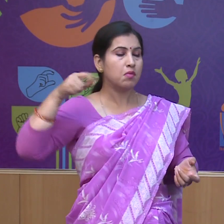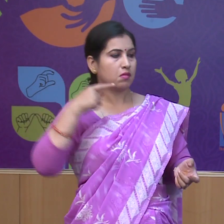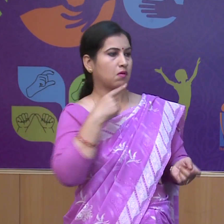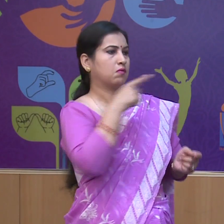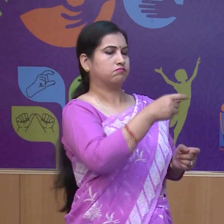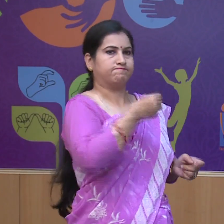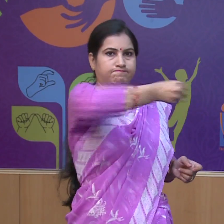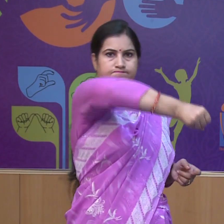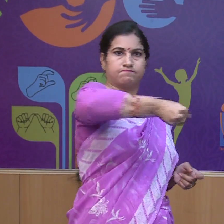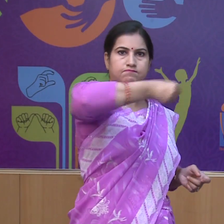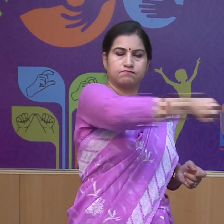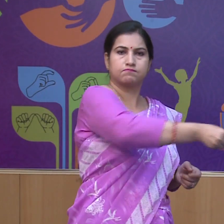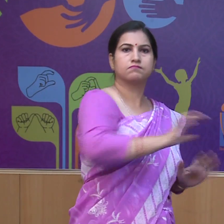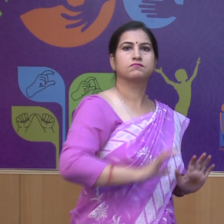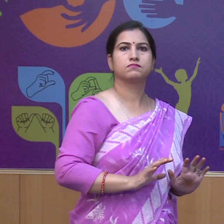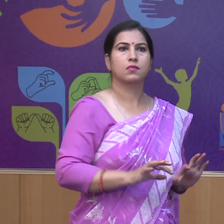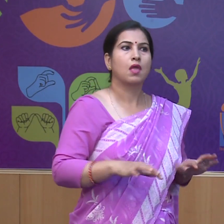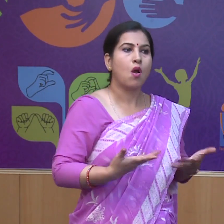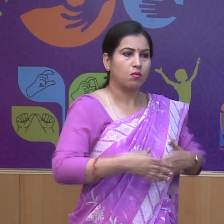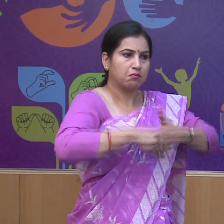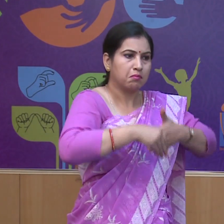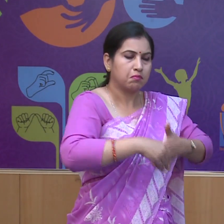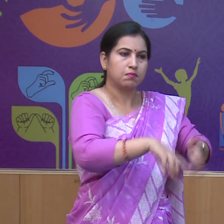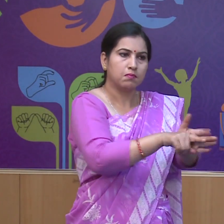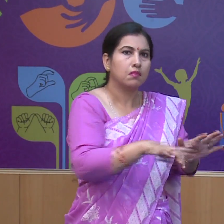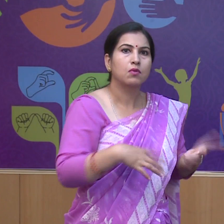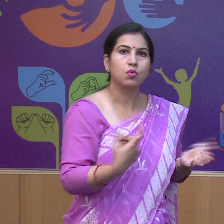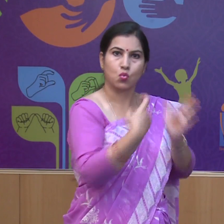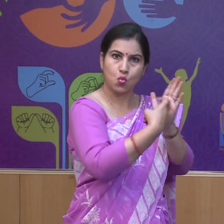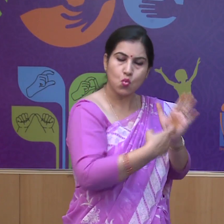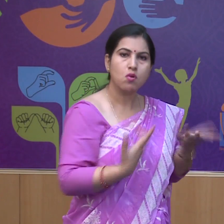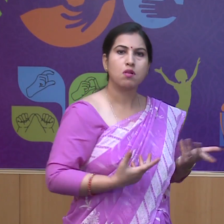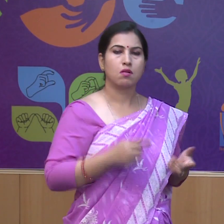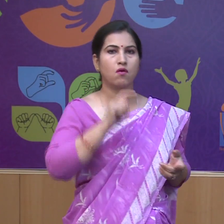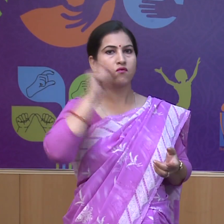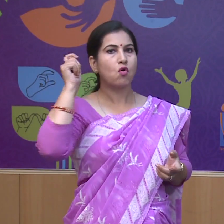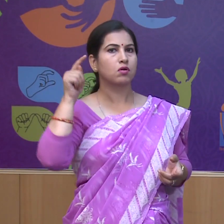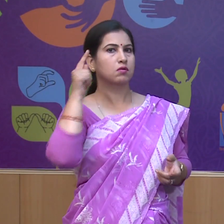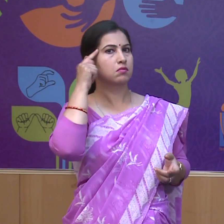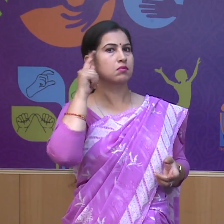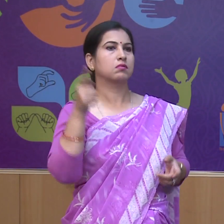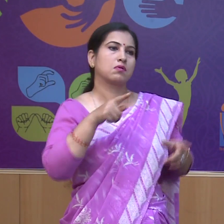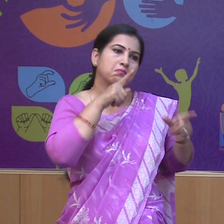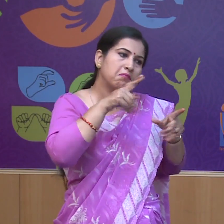with other states was given to the